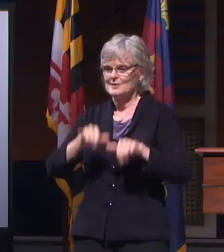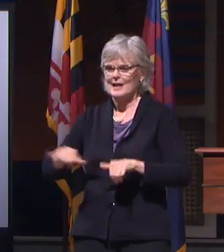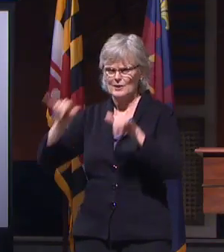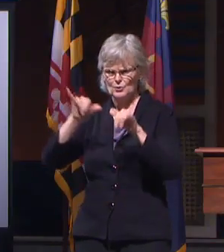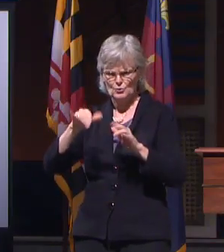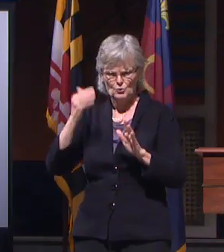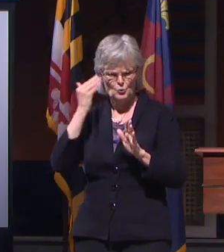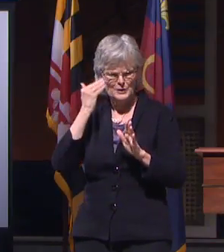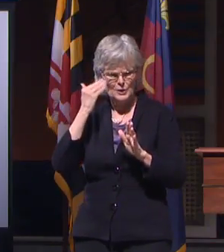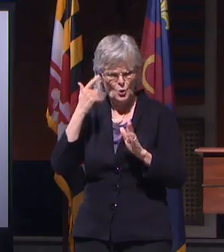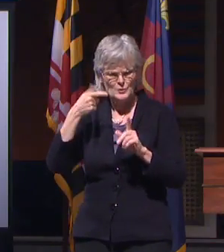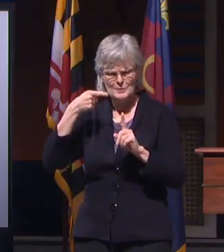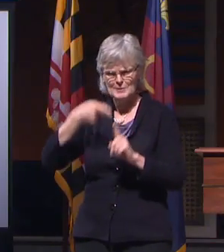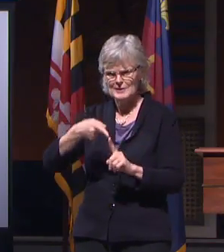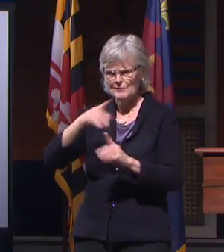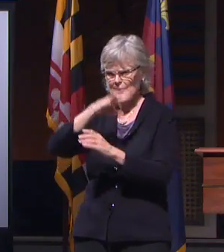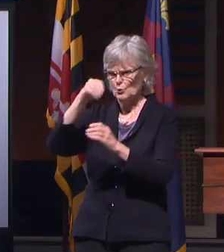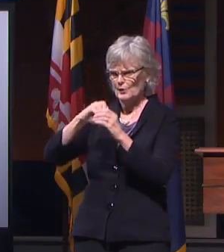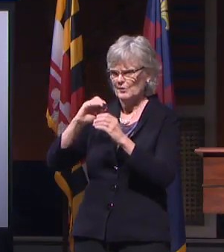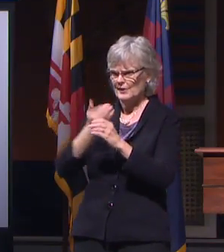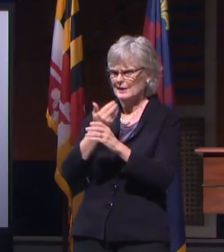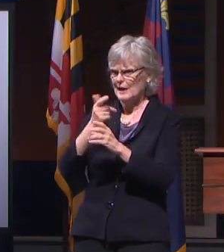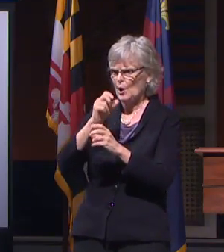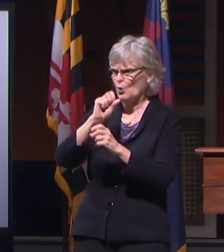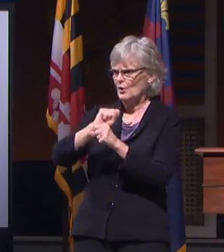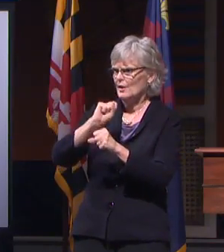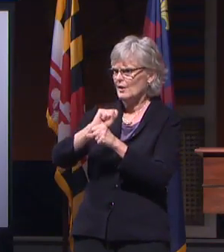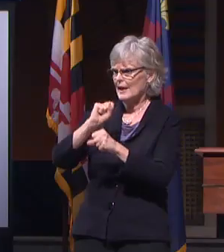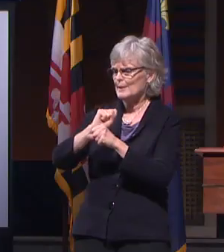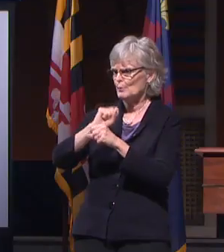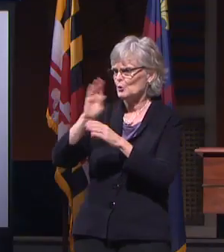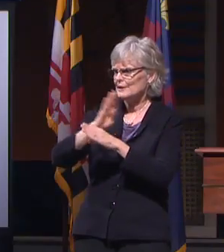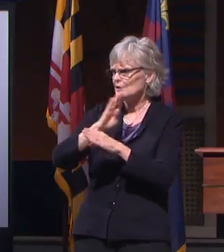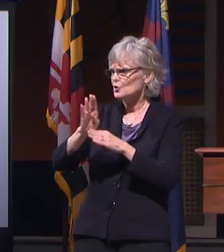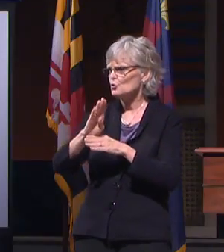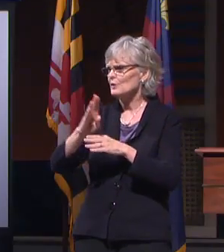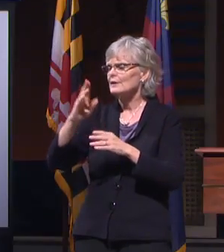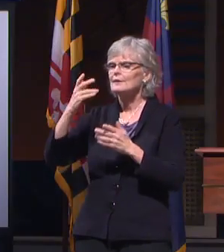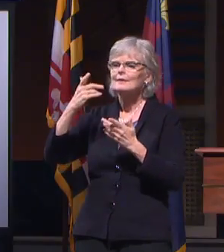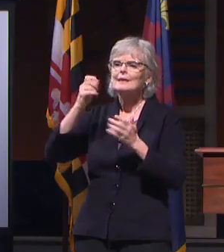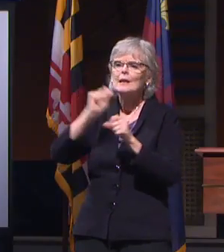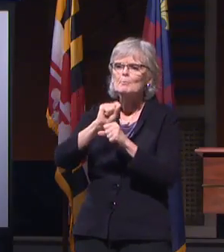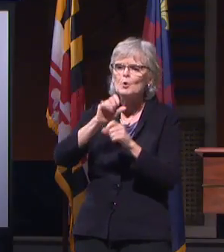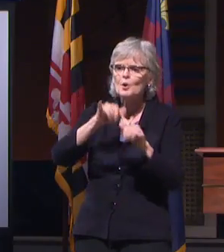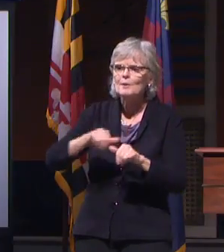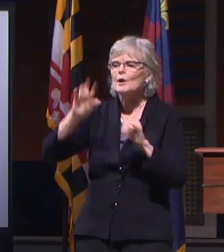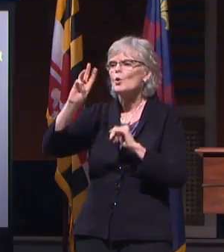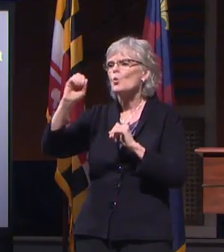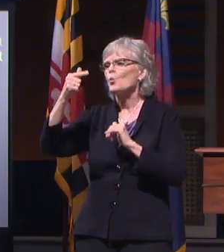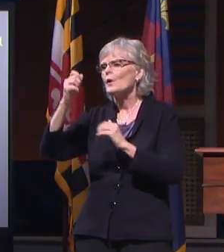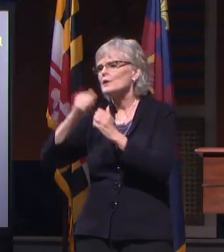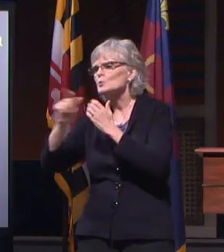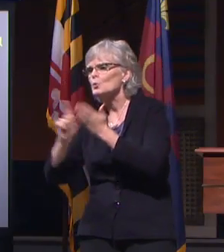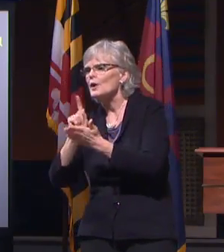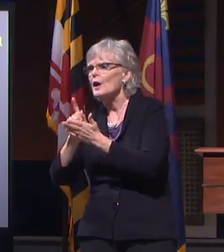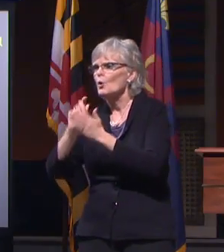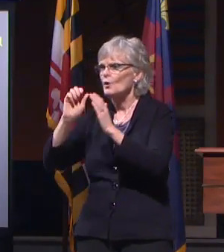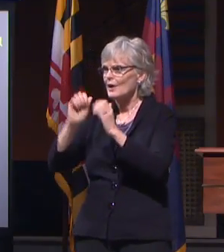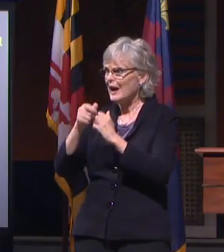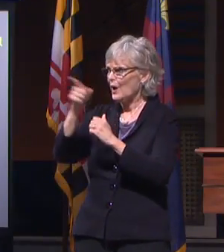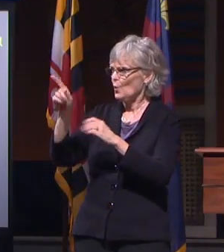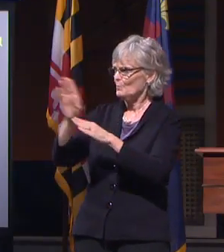understand specifically within our labor and industry that those initiatives like employment standards, wage and hour, how businesses are